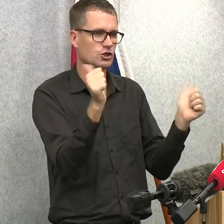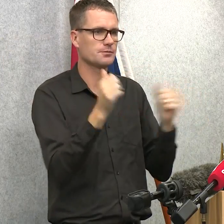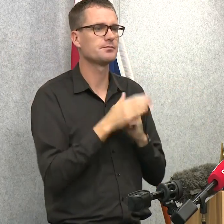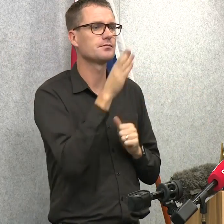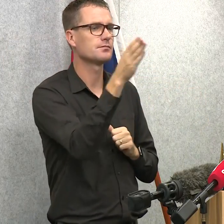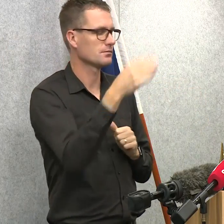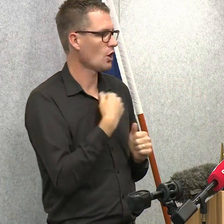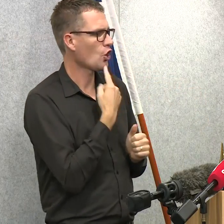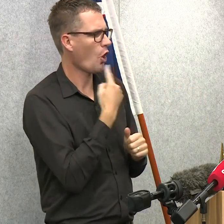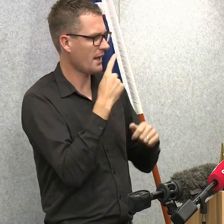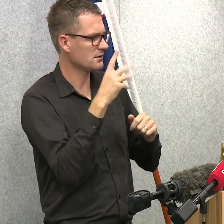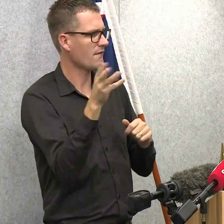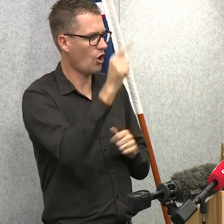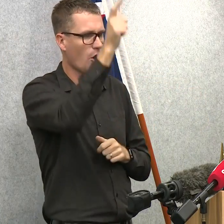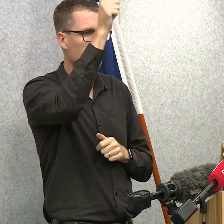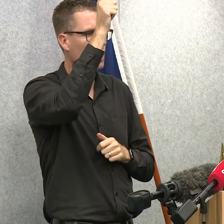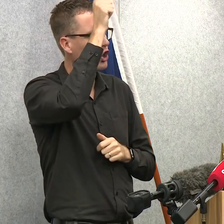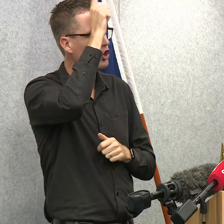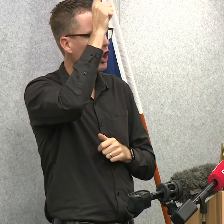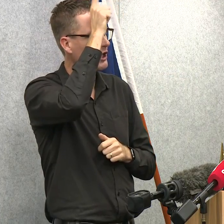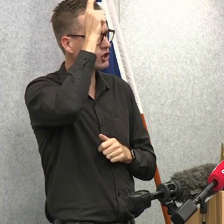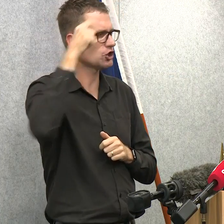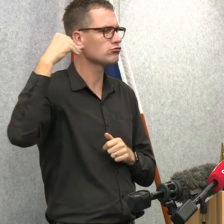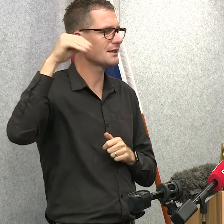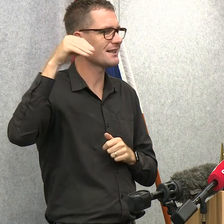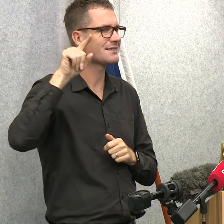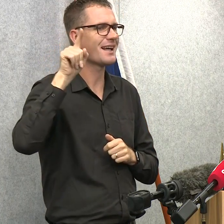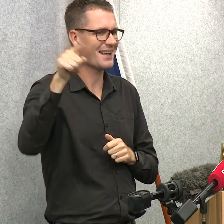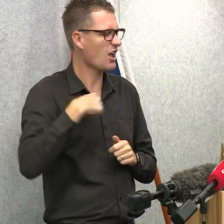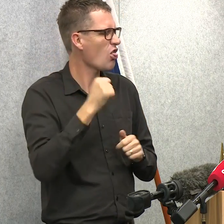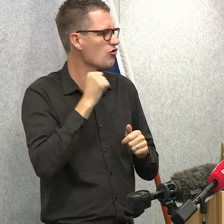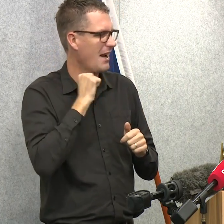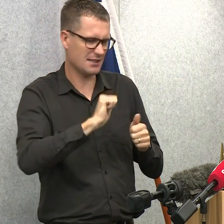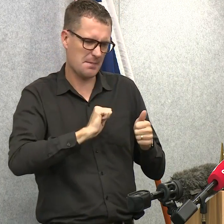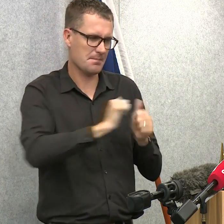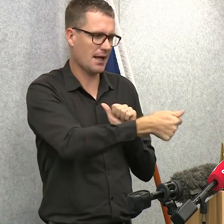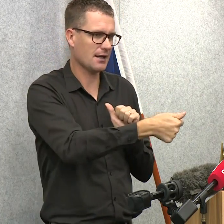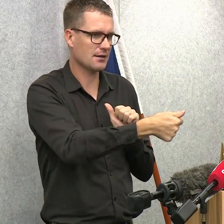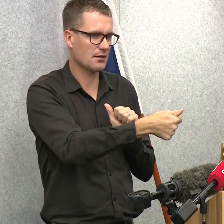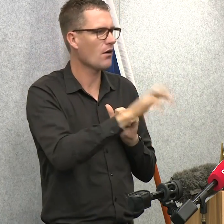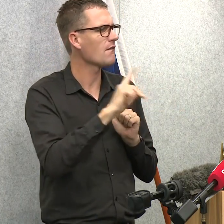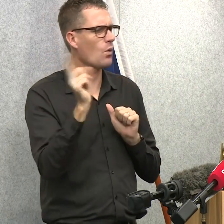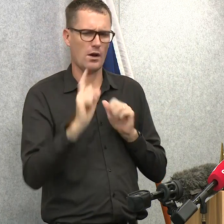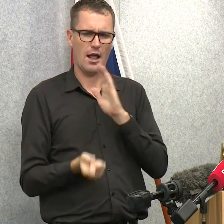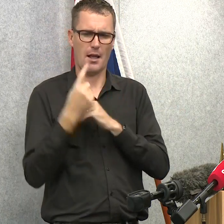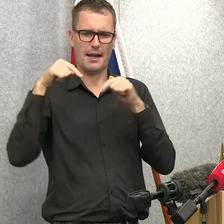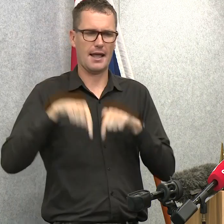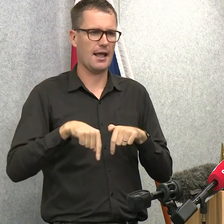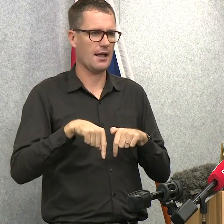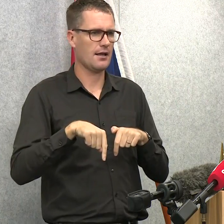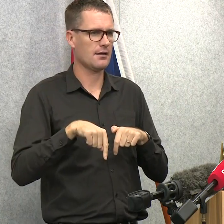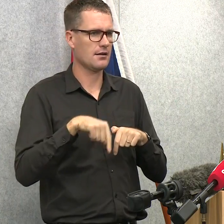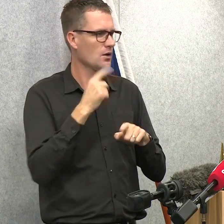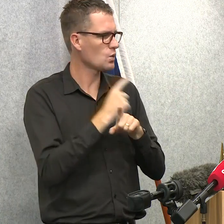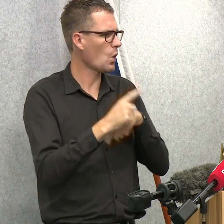president campaigning on the Gallipoli Peninsula today, threatening retribution for what has happened here in the context of a